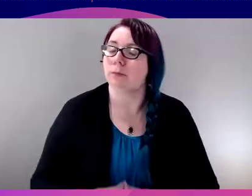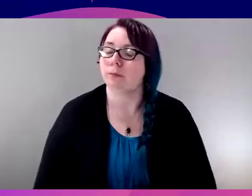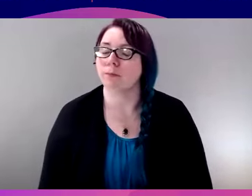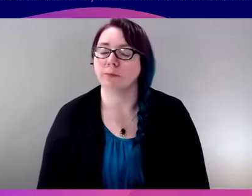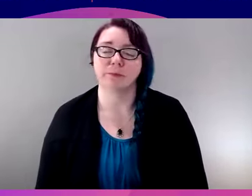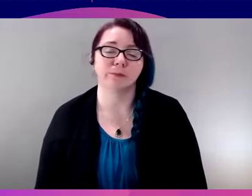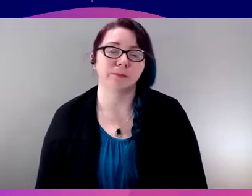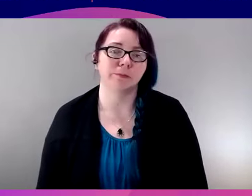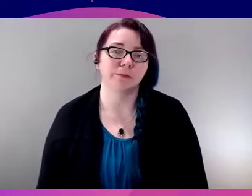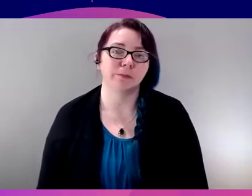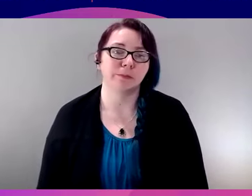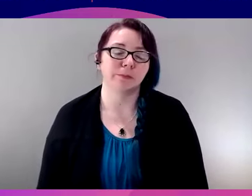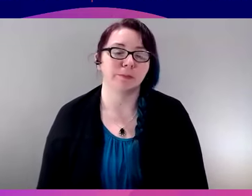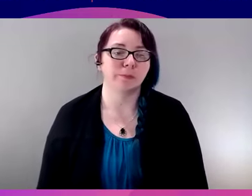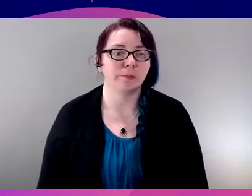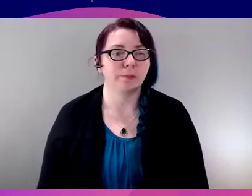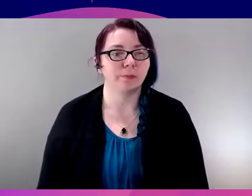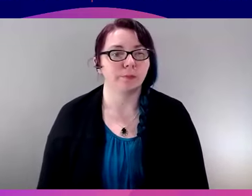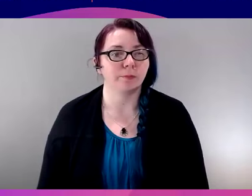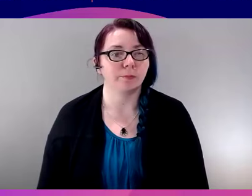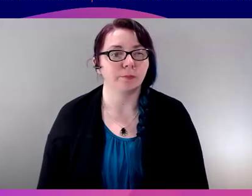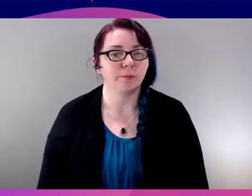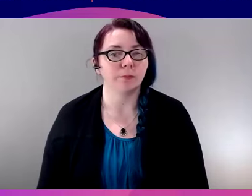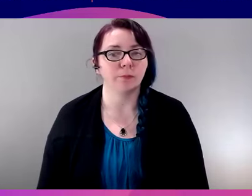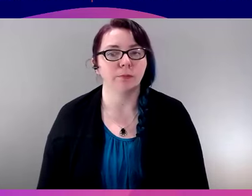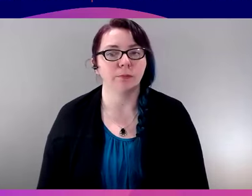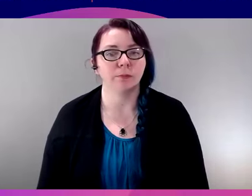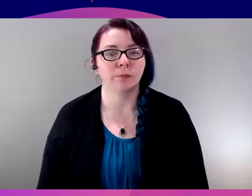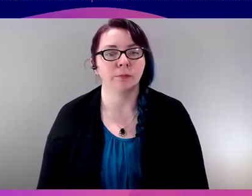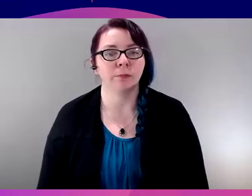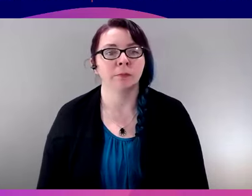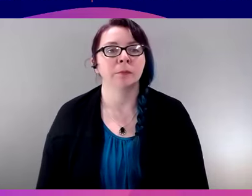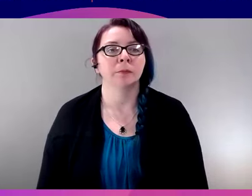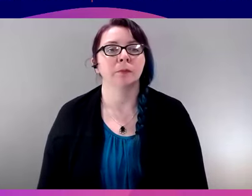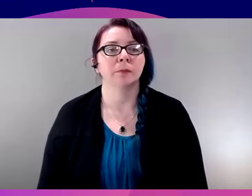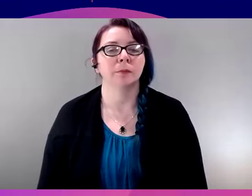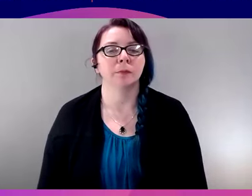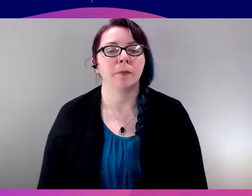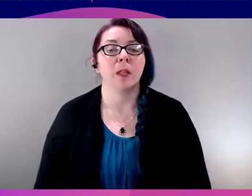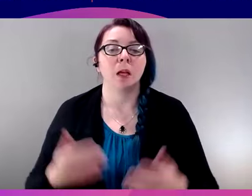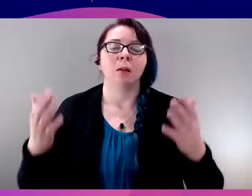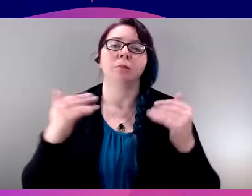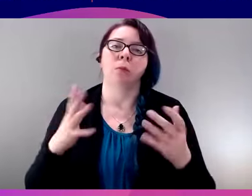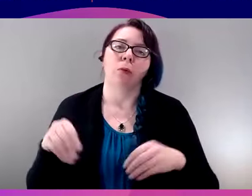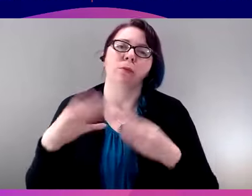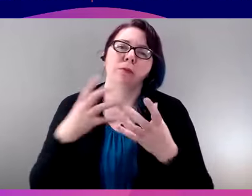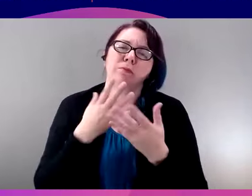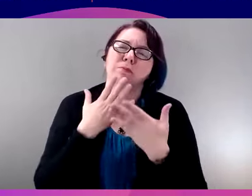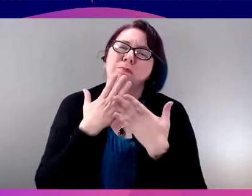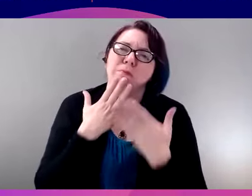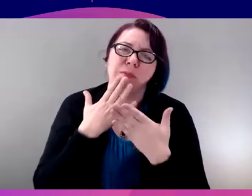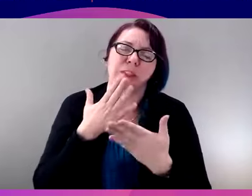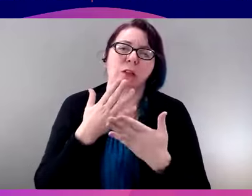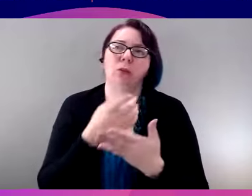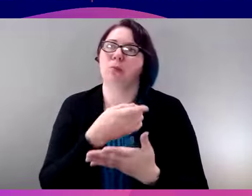We want to take a moment to give some appreciation to all of those who have contributed to this project.